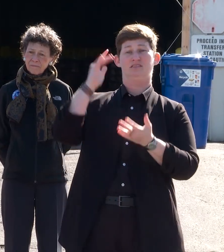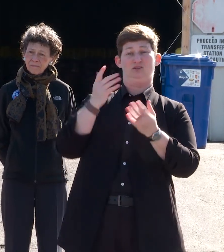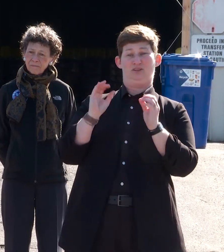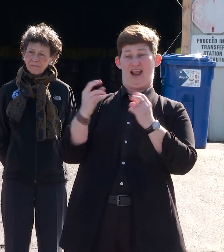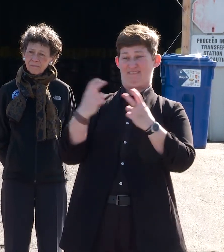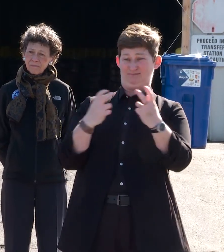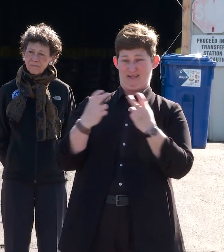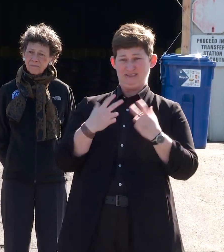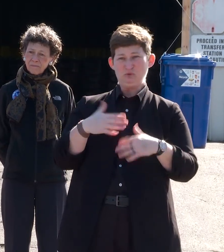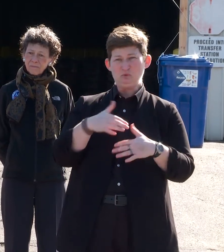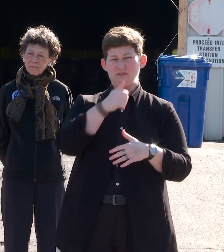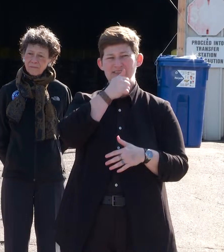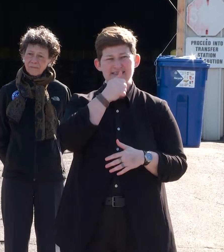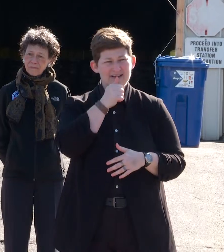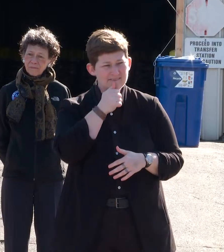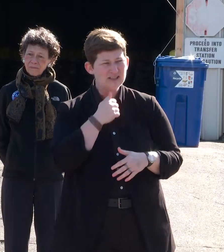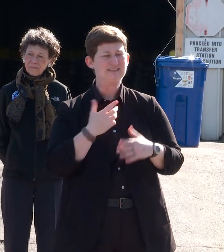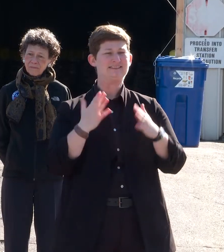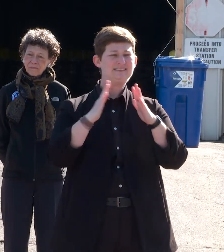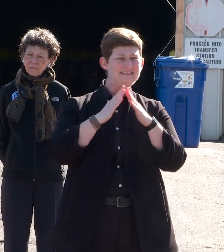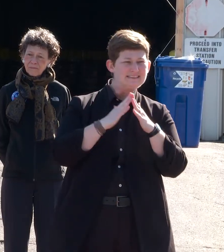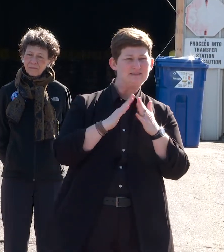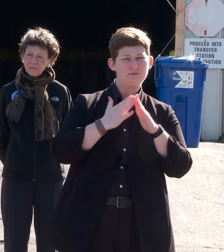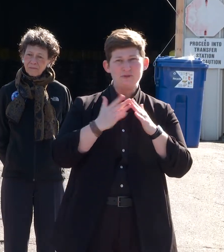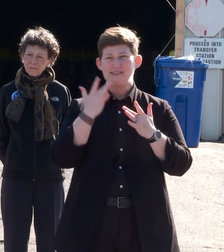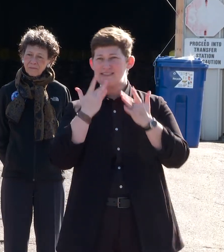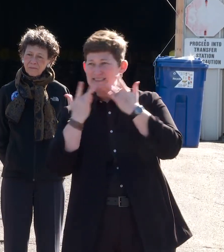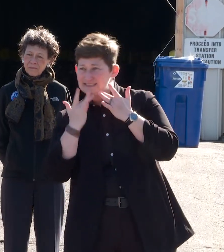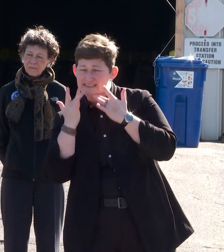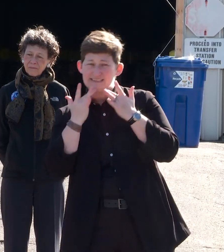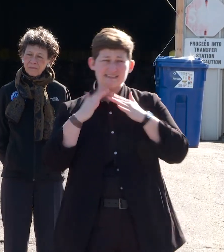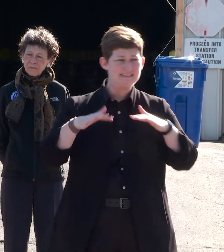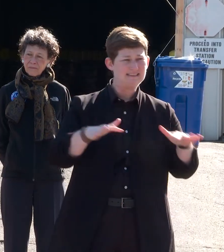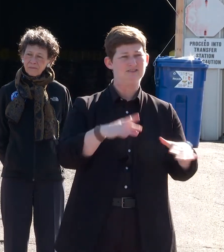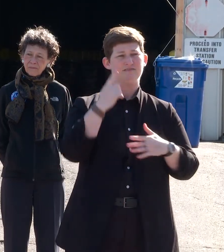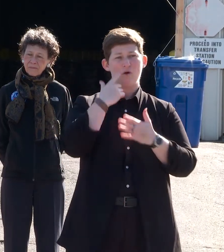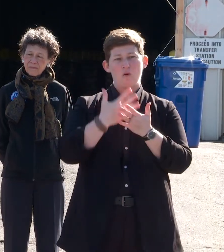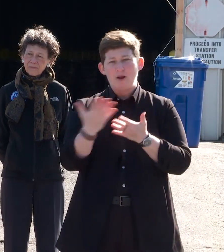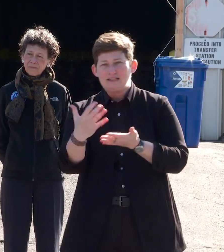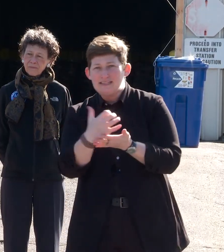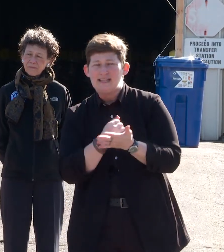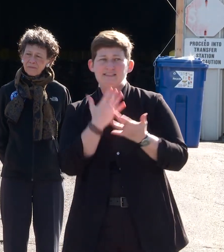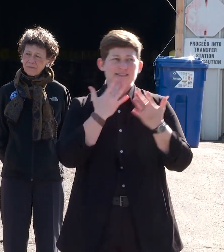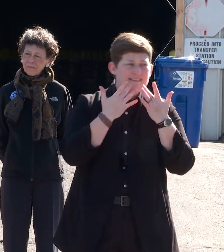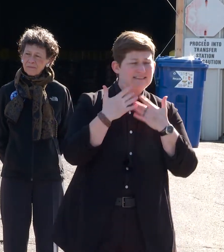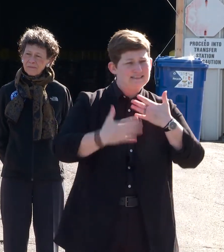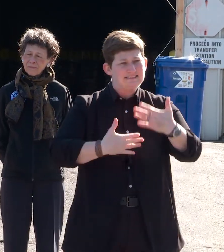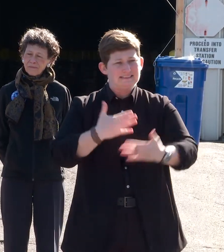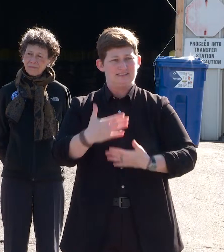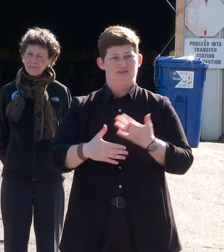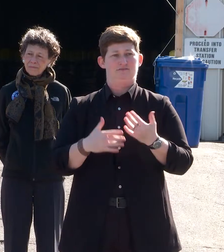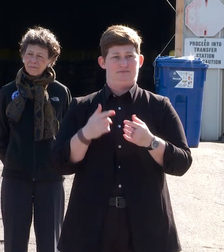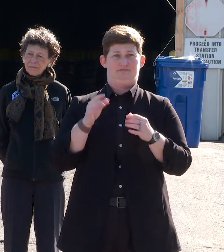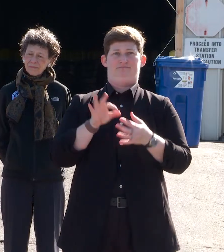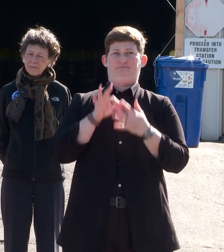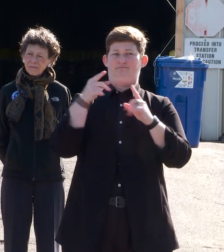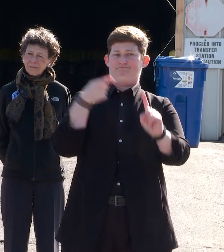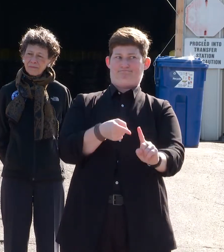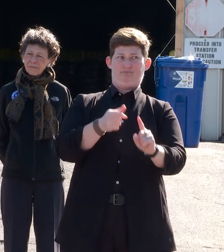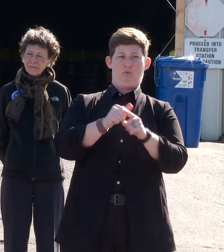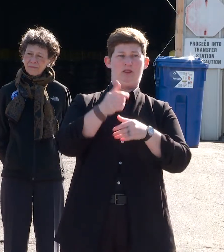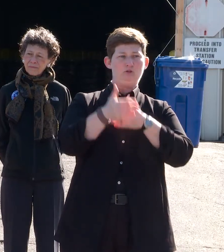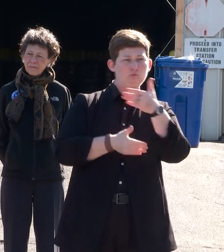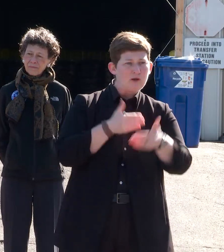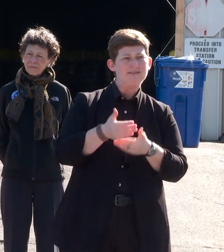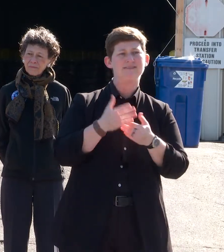proper infrastructure and funding support that's needed for waste collection, and especially recycling and composting, because that's